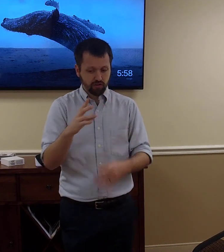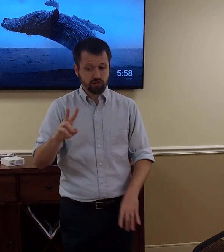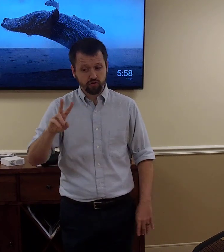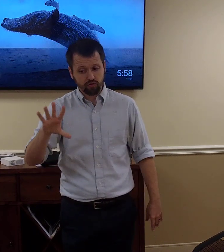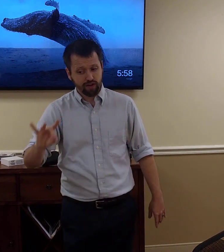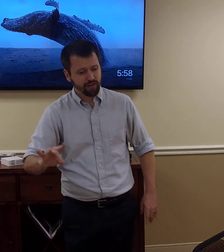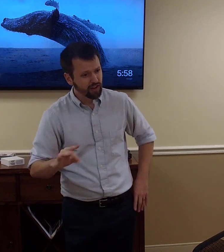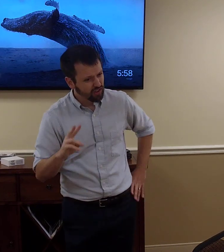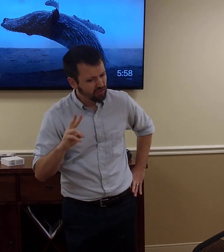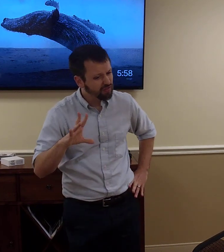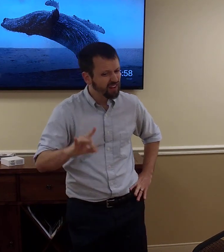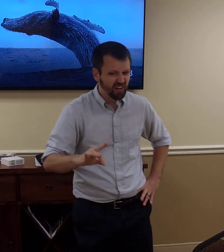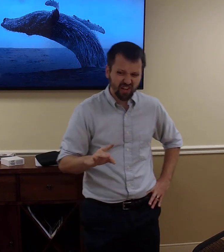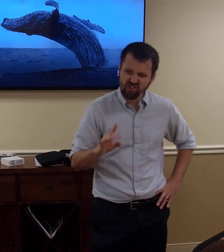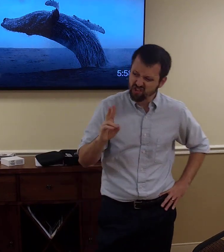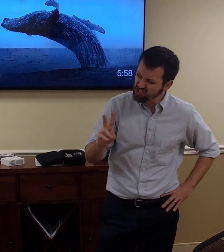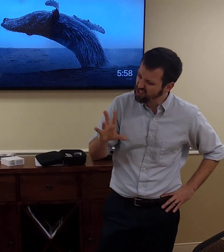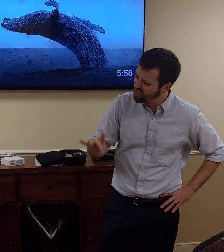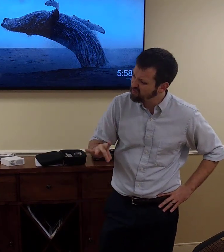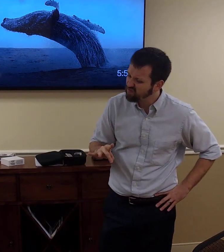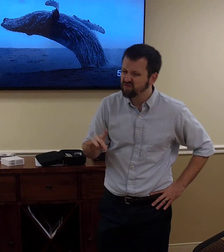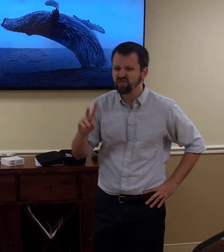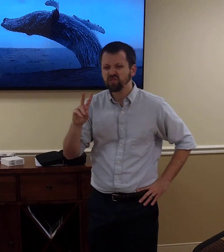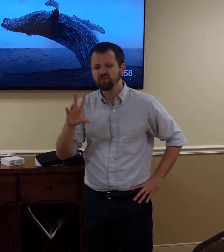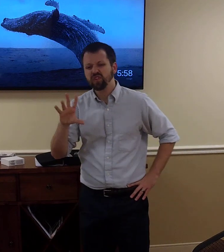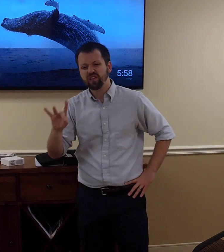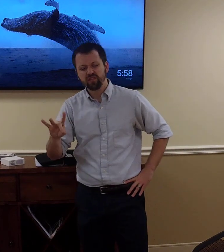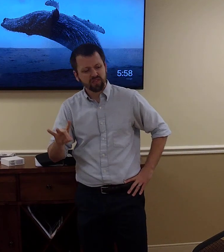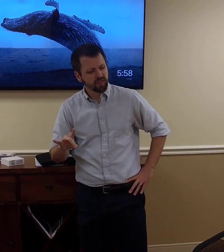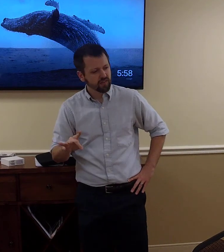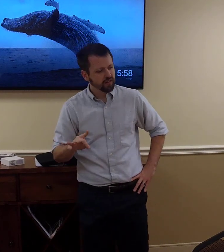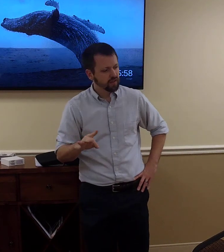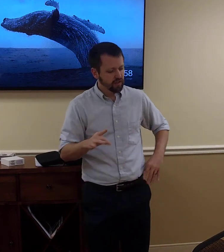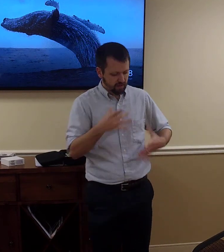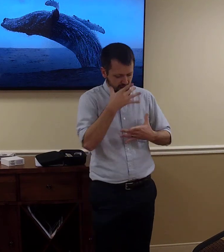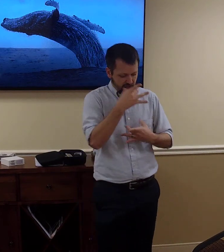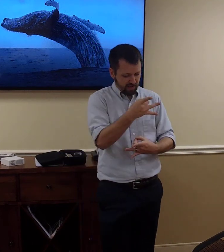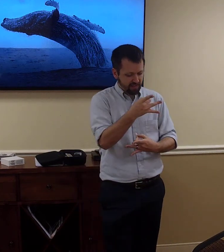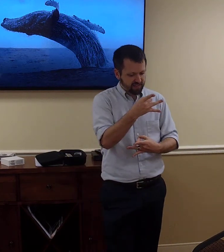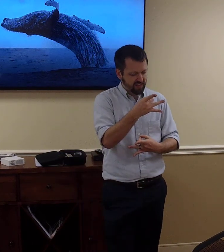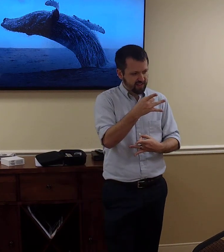go 2, 5, 8. Very interesting. Dude, what's the 8? 8 is at the end.